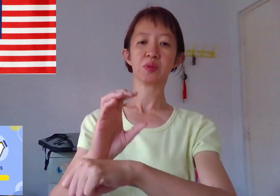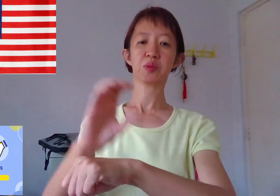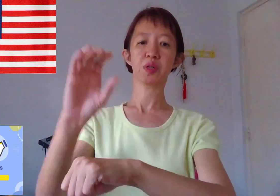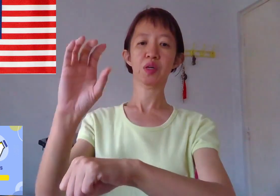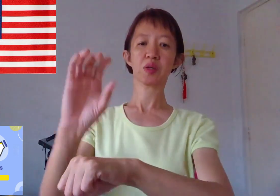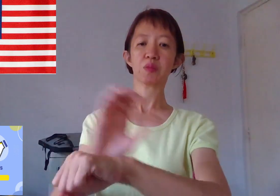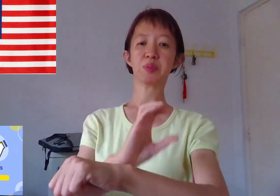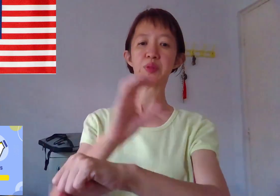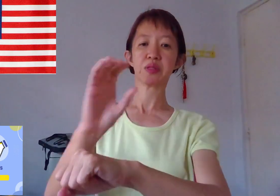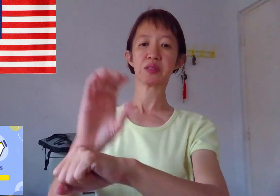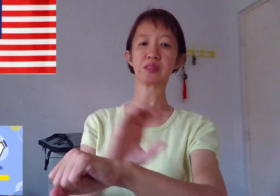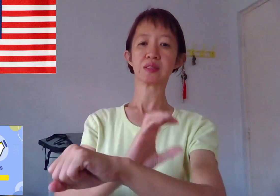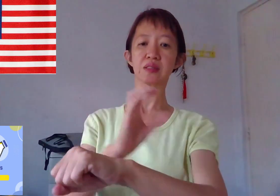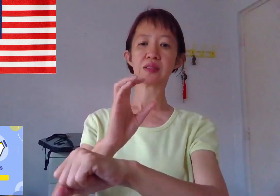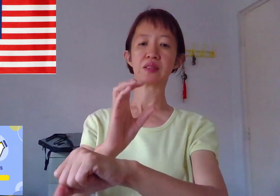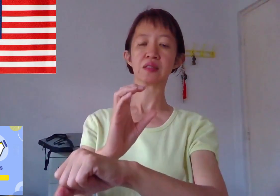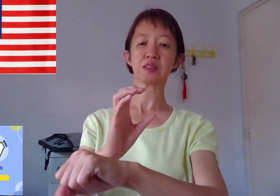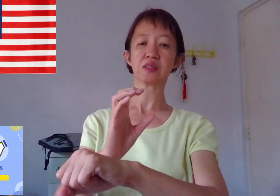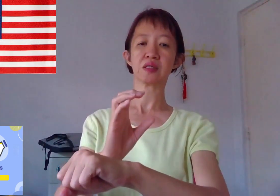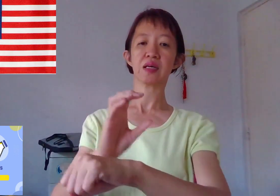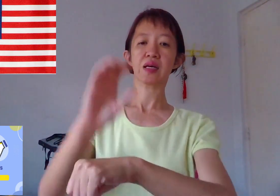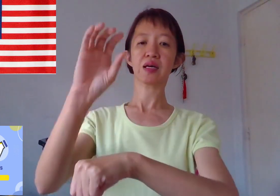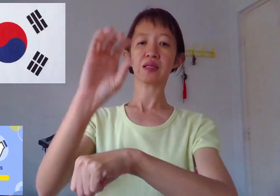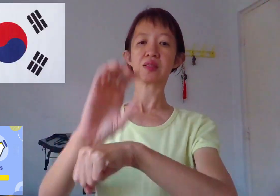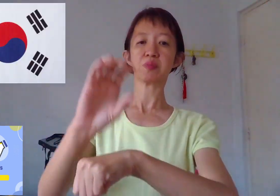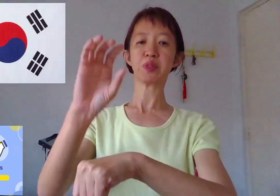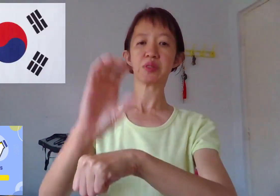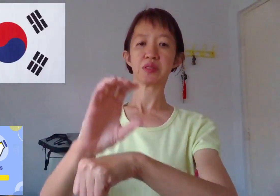So, computer in English and computer in